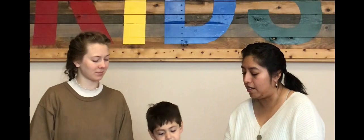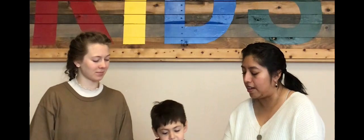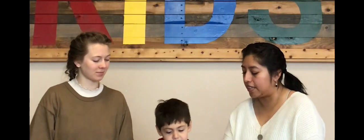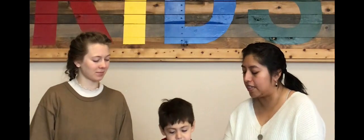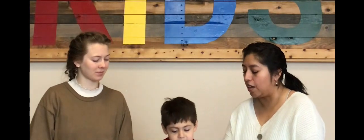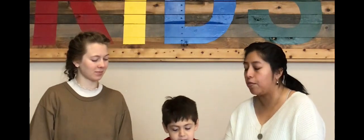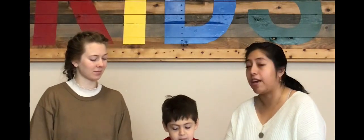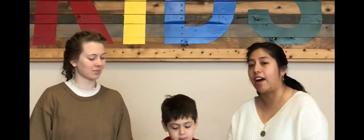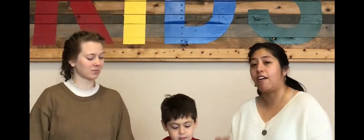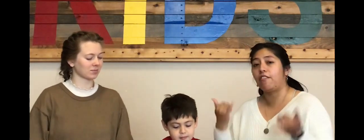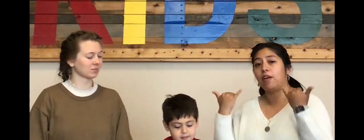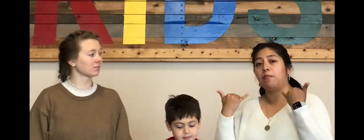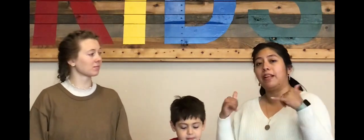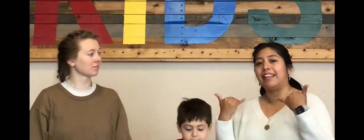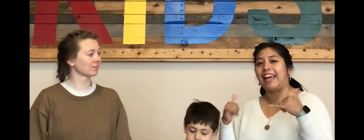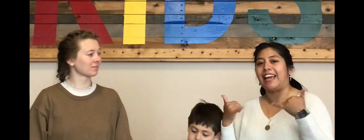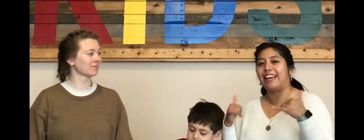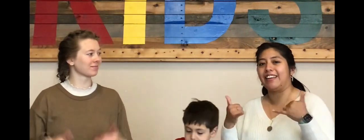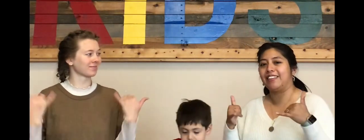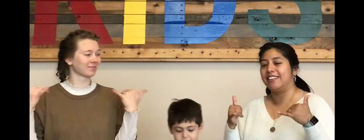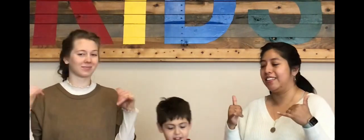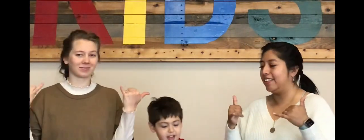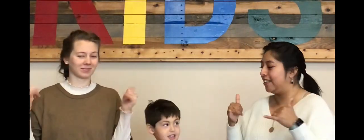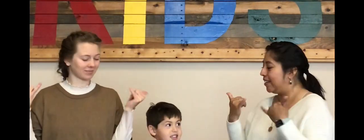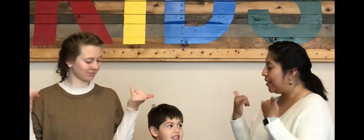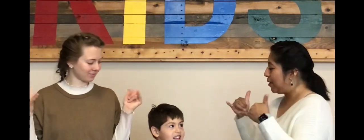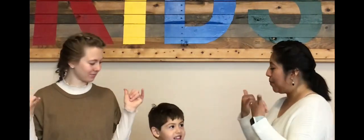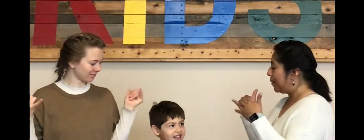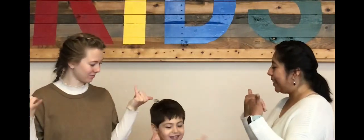Next up we have play. Play.